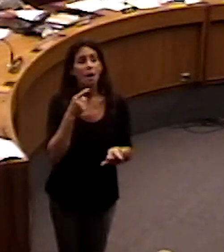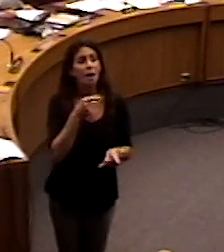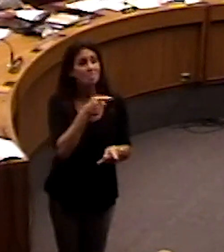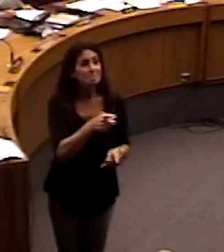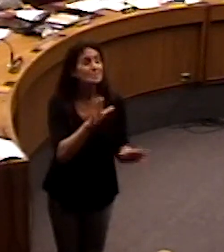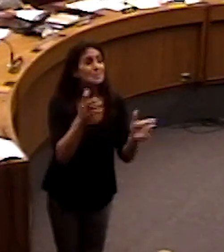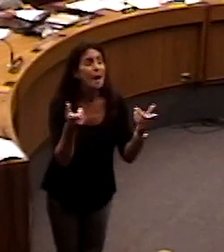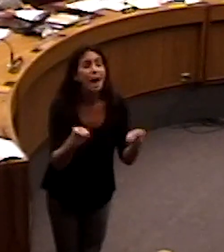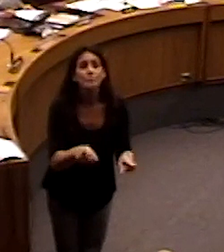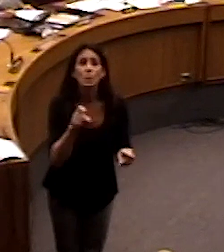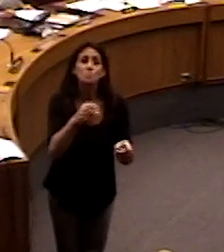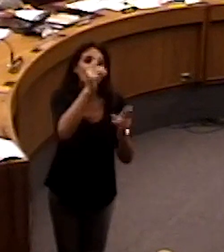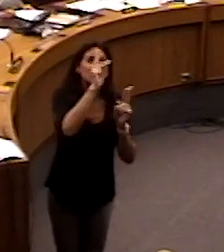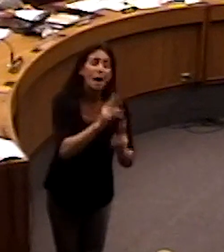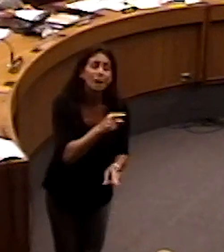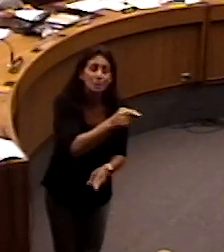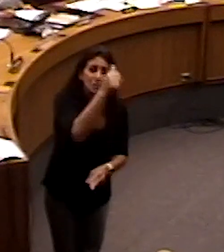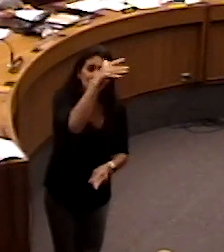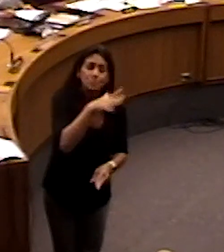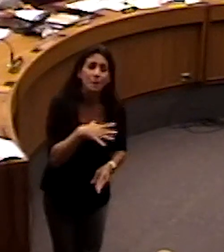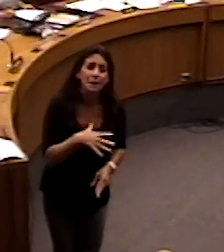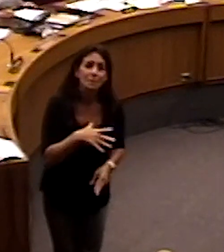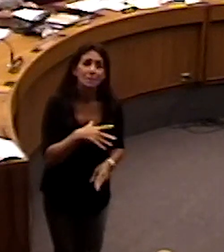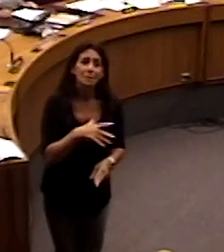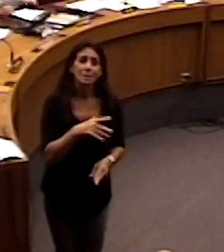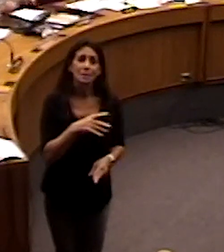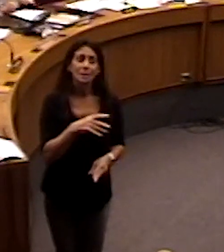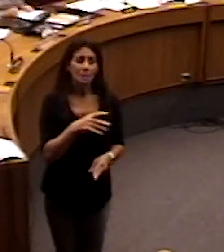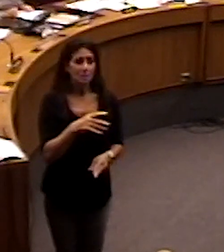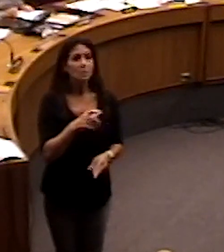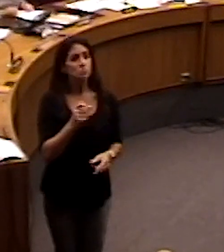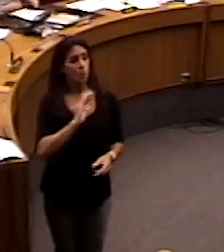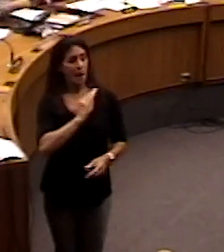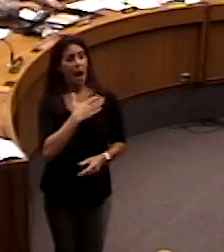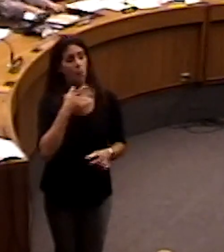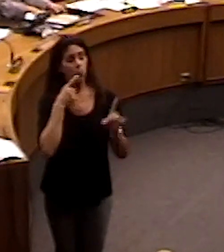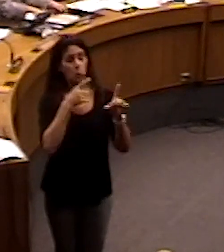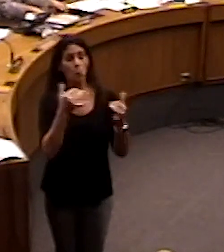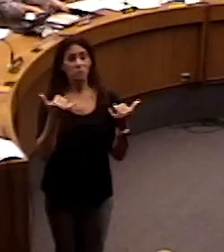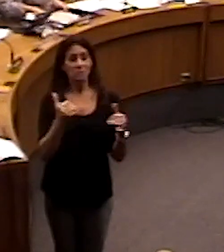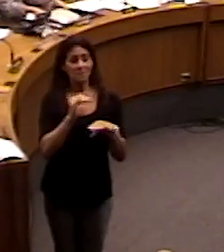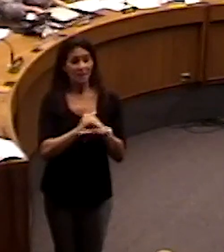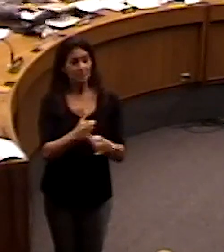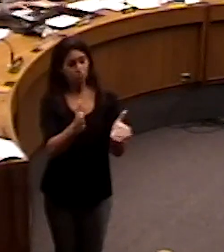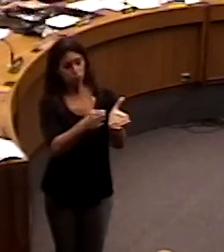happened. You have to honor this young man and recognize them. And that's what our intention to do tonight is. So